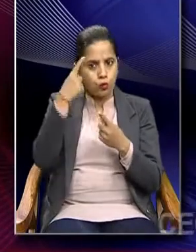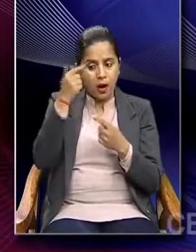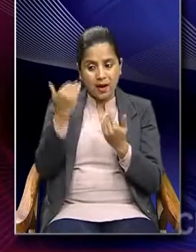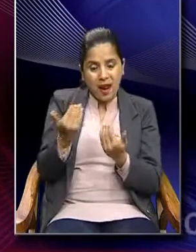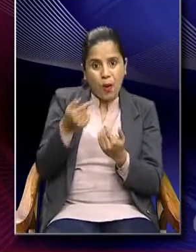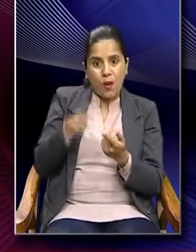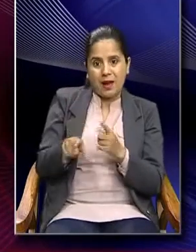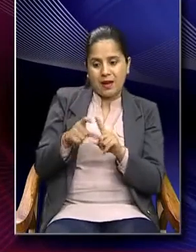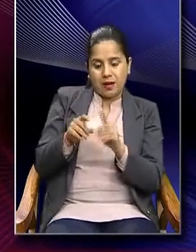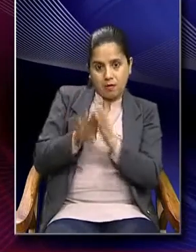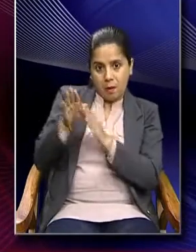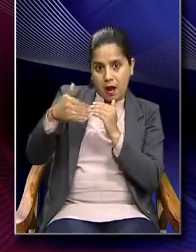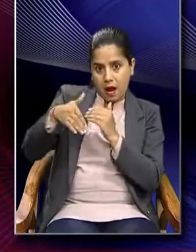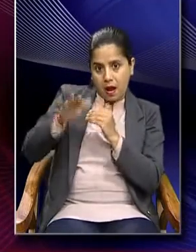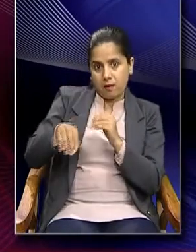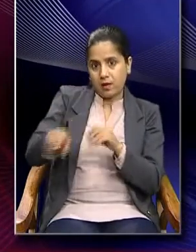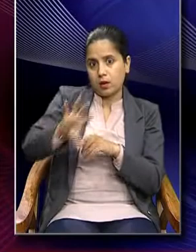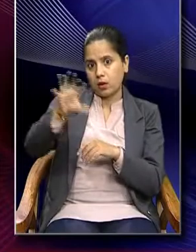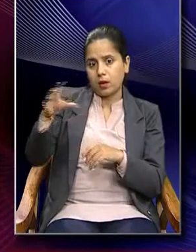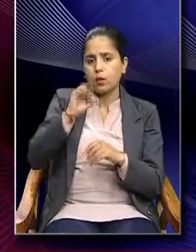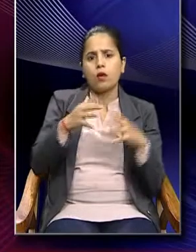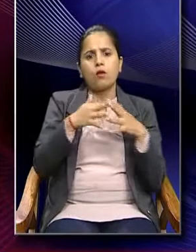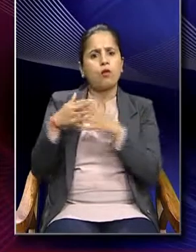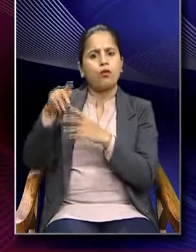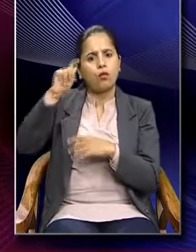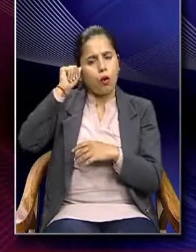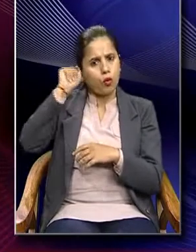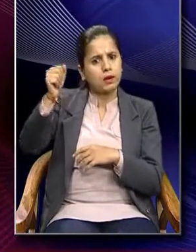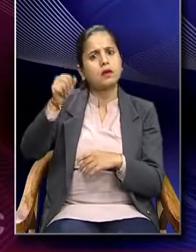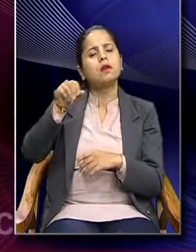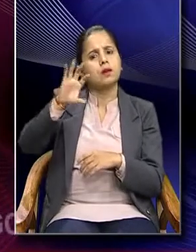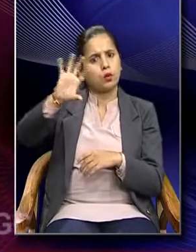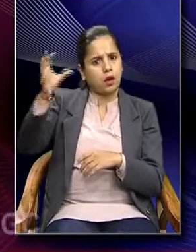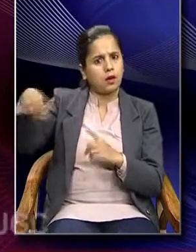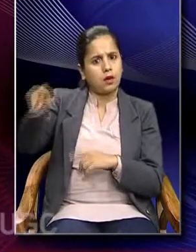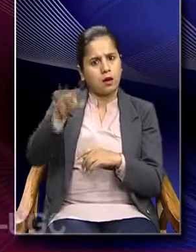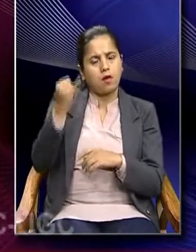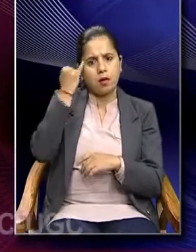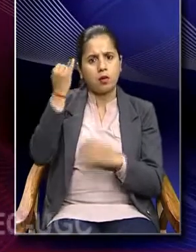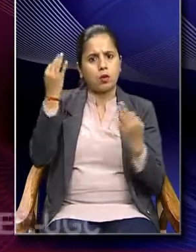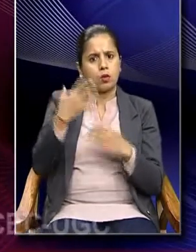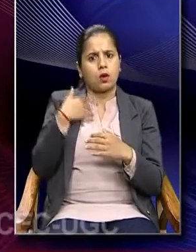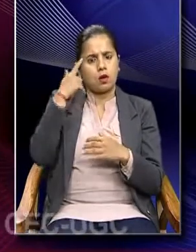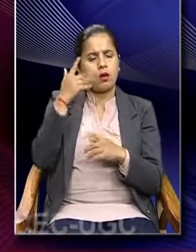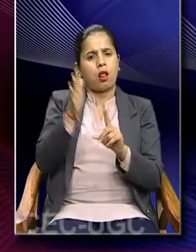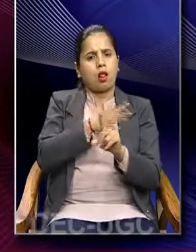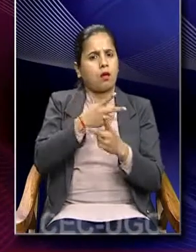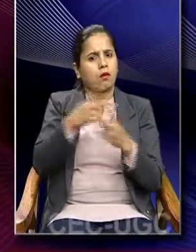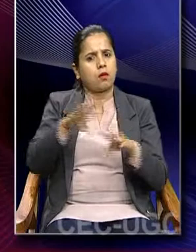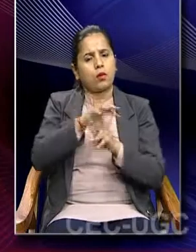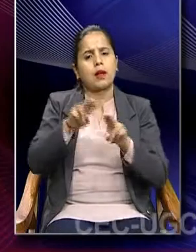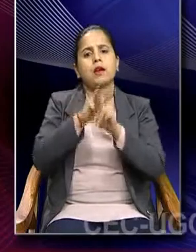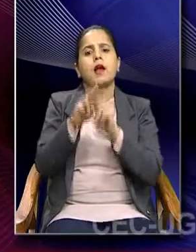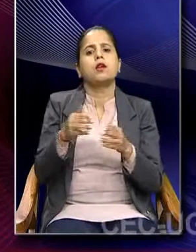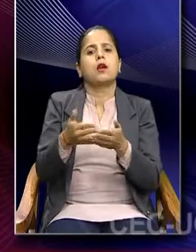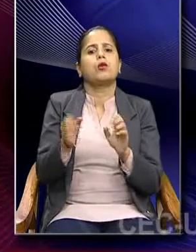economies. So the Western countries actually, they have in a way convinced the entire international